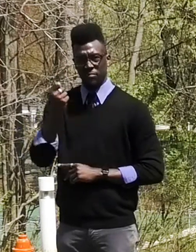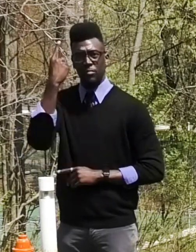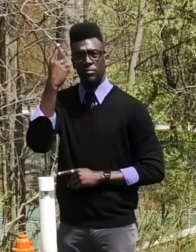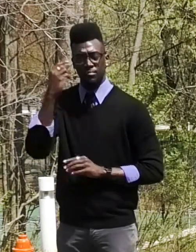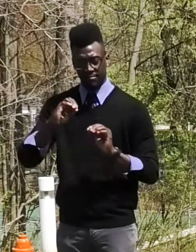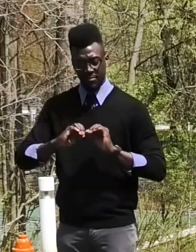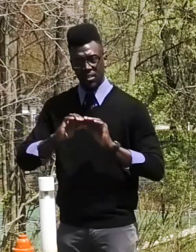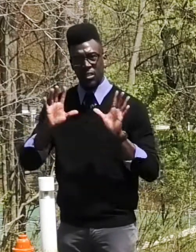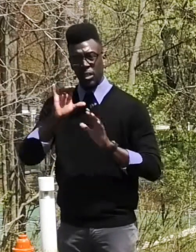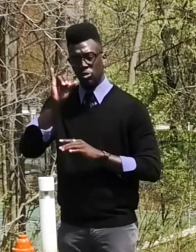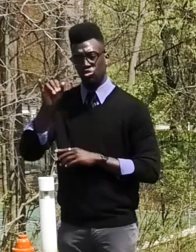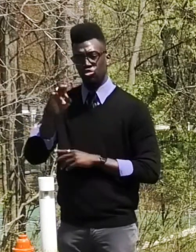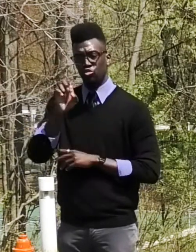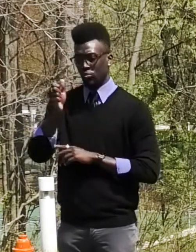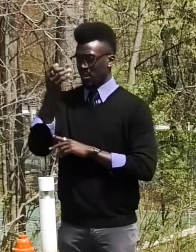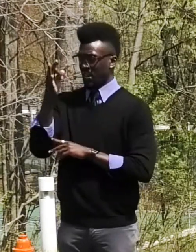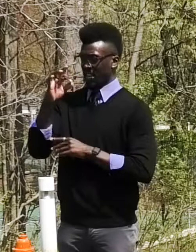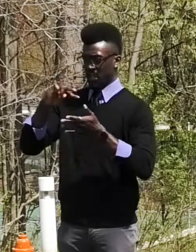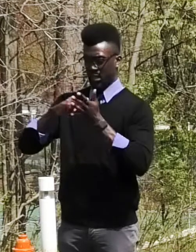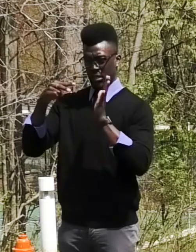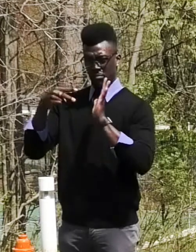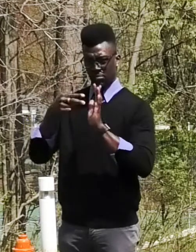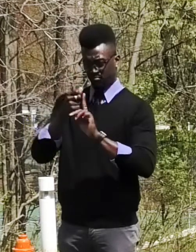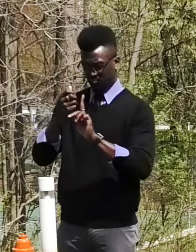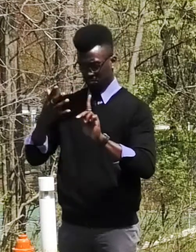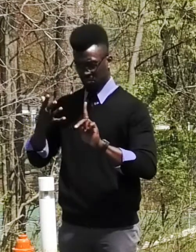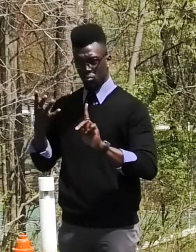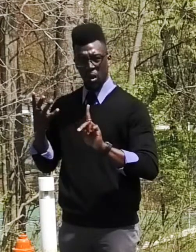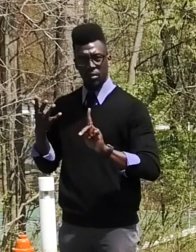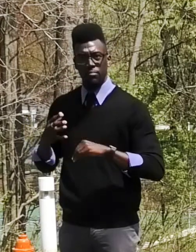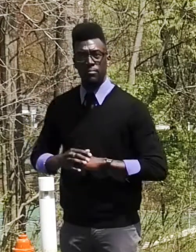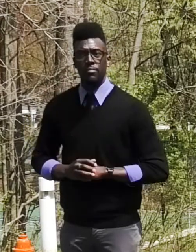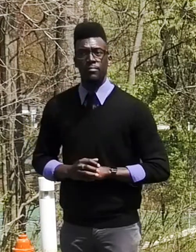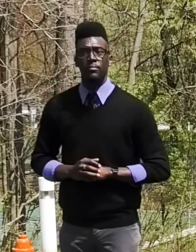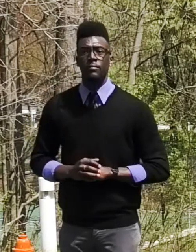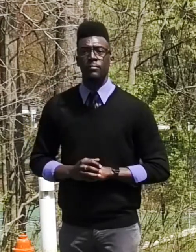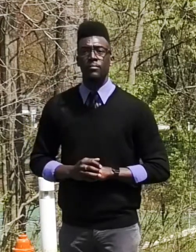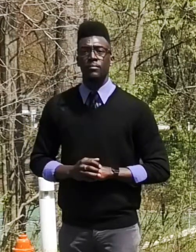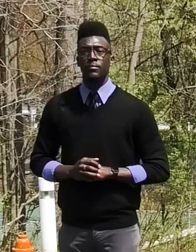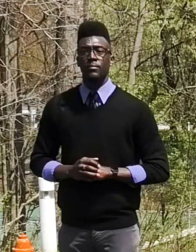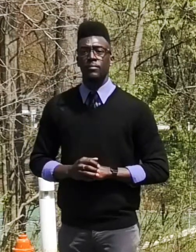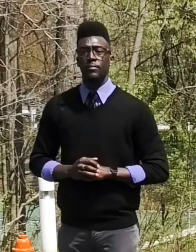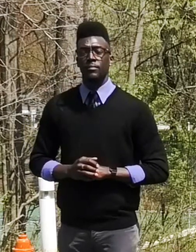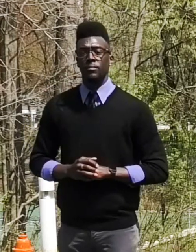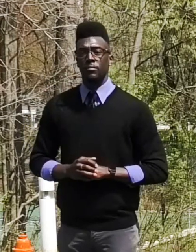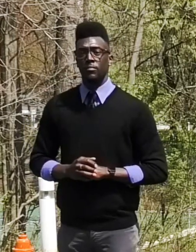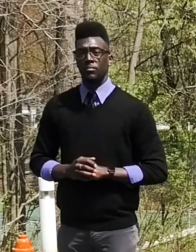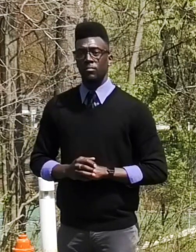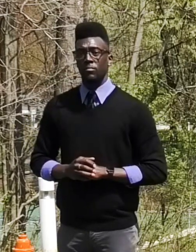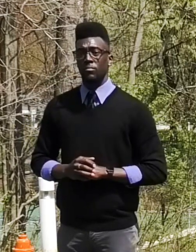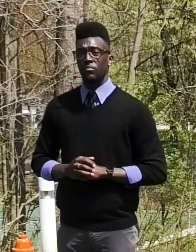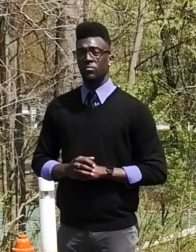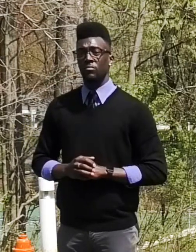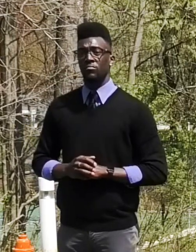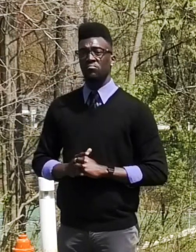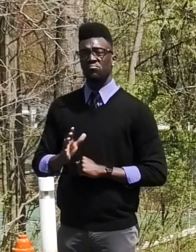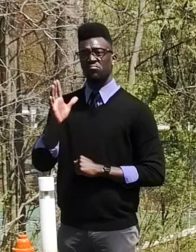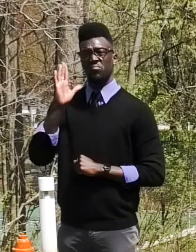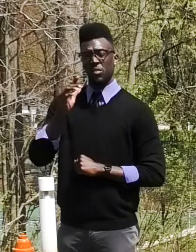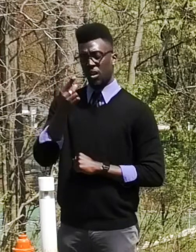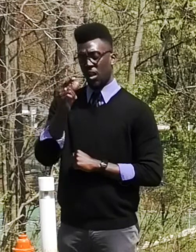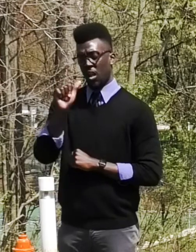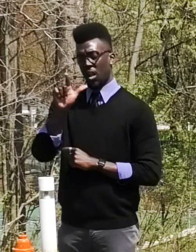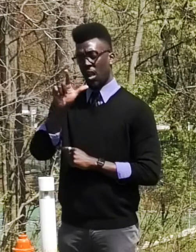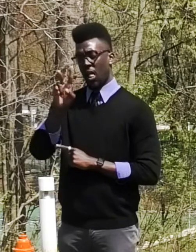what June 19th means to all of us. I'm sure that when the people in Galveston,